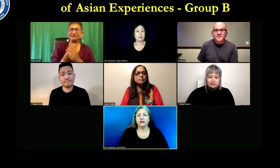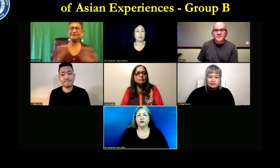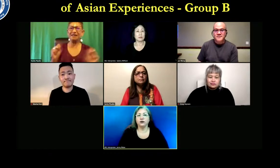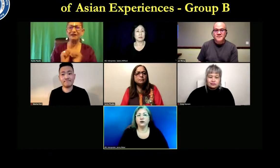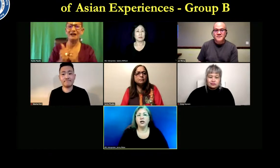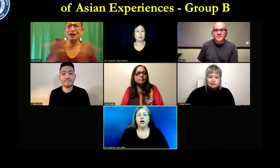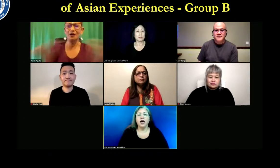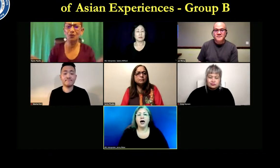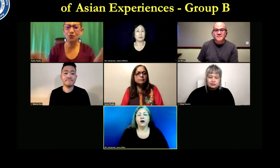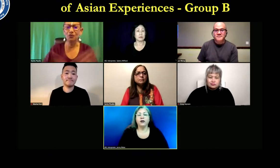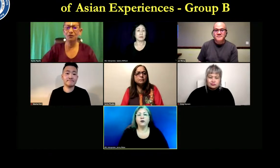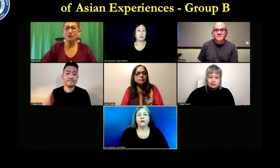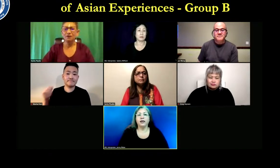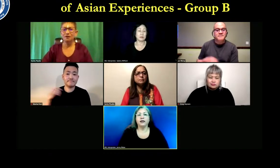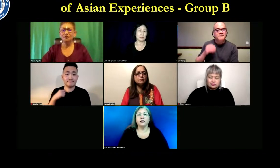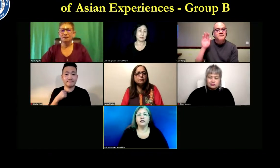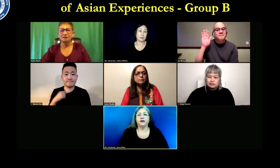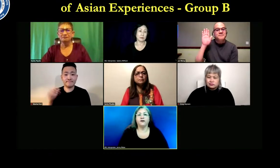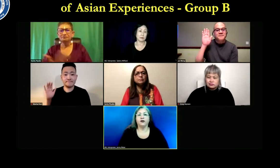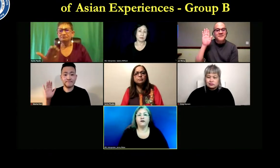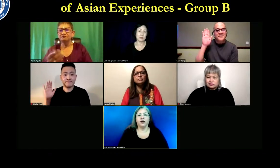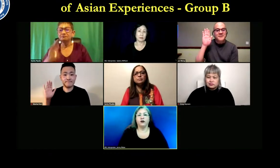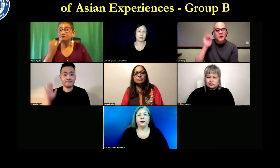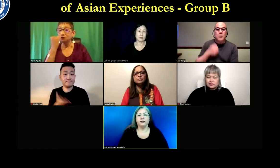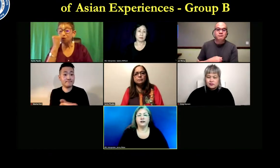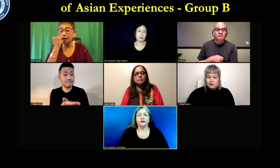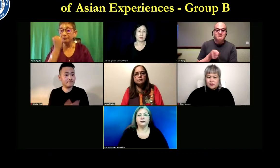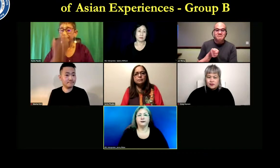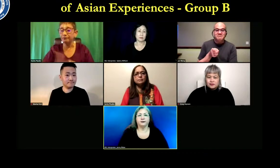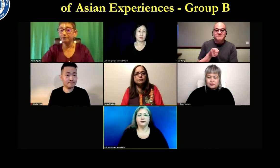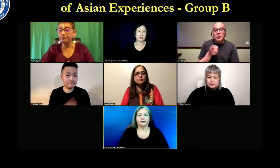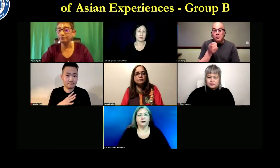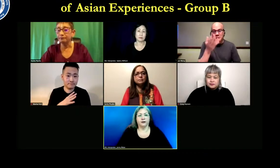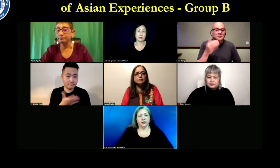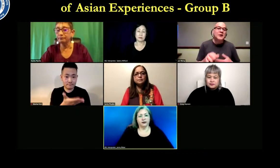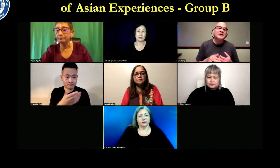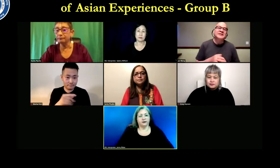to attend school? How can we make it a safer environment?